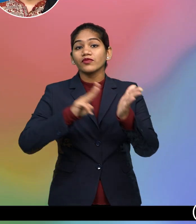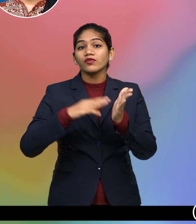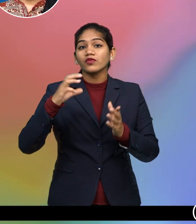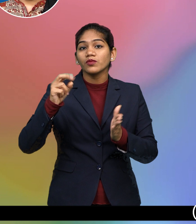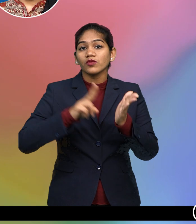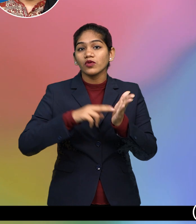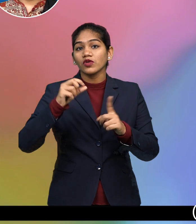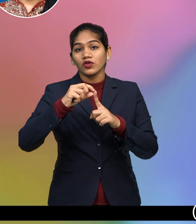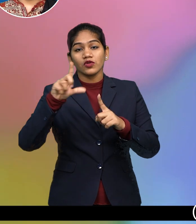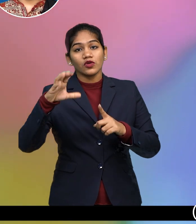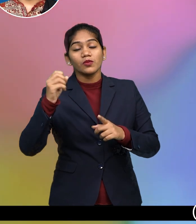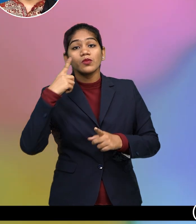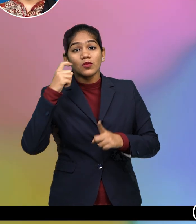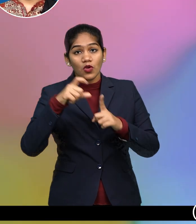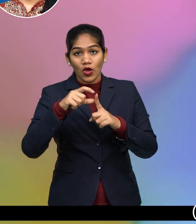monoploid male